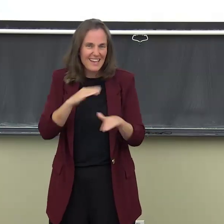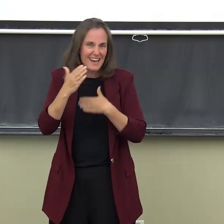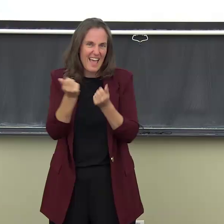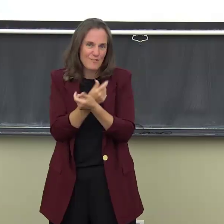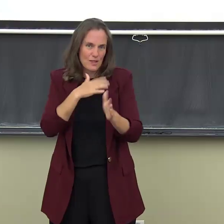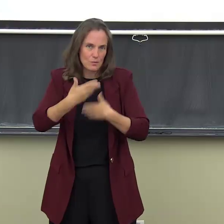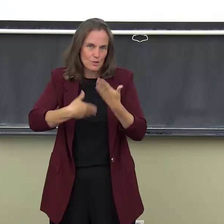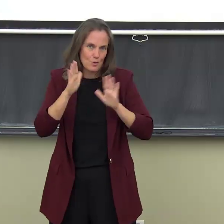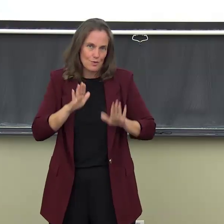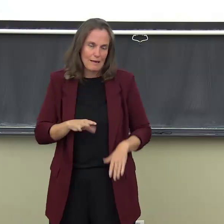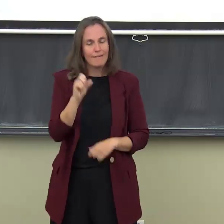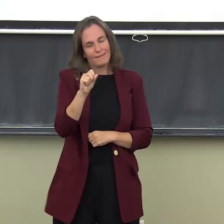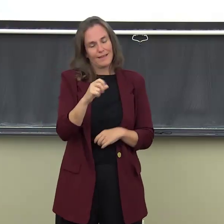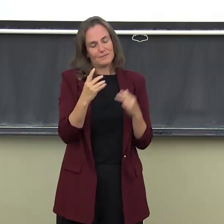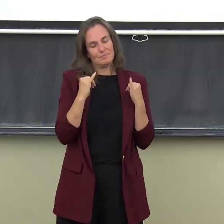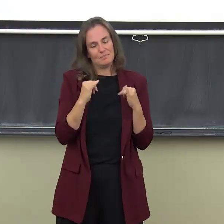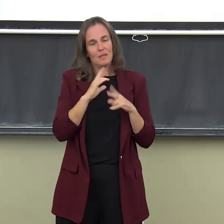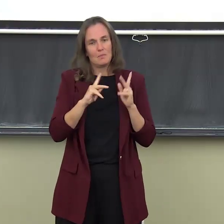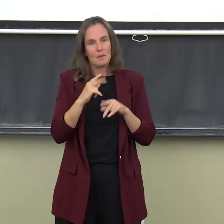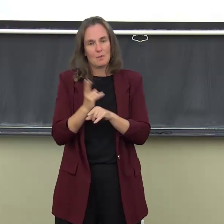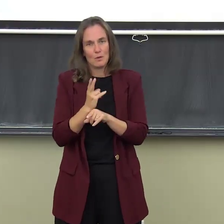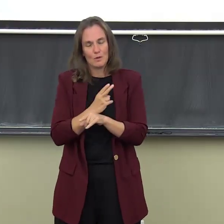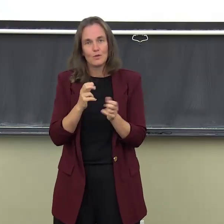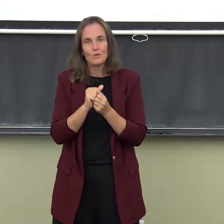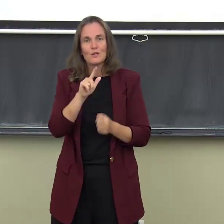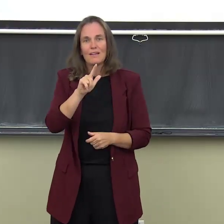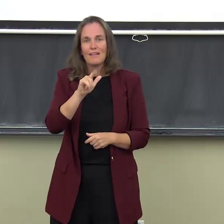a similar, yes, I'm old enough to remember when people still use the links browser.